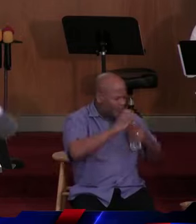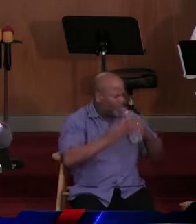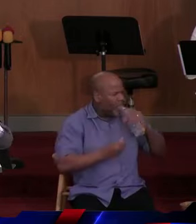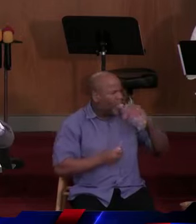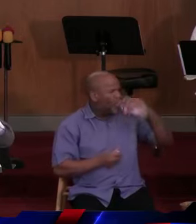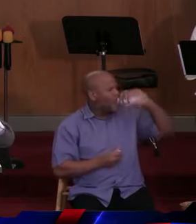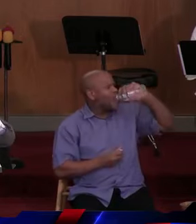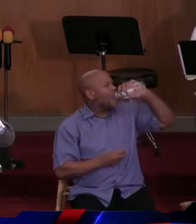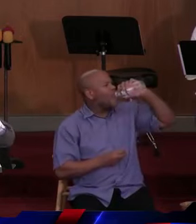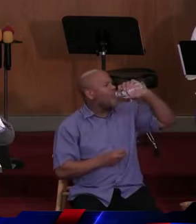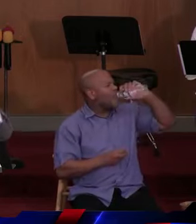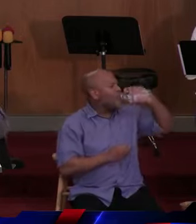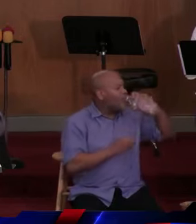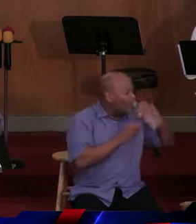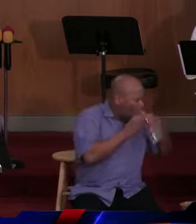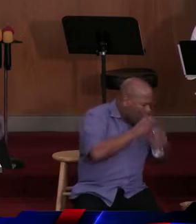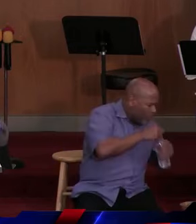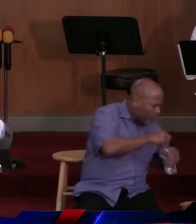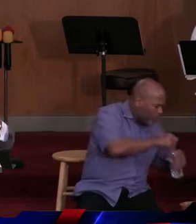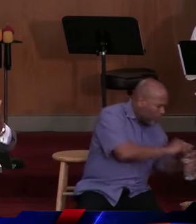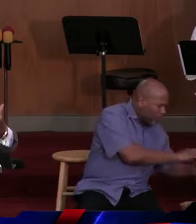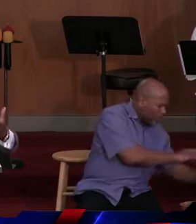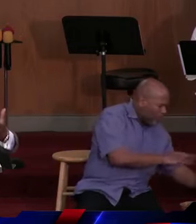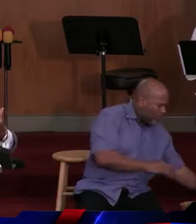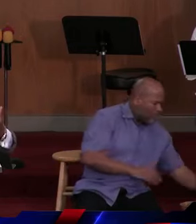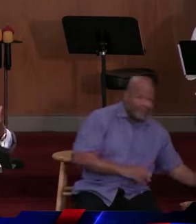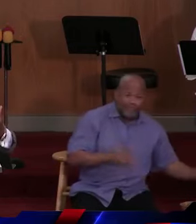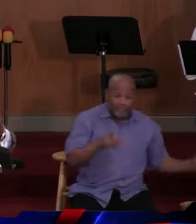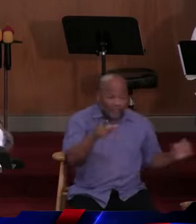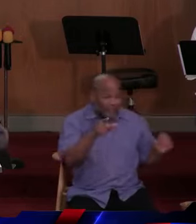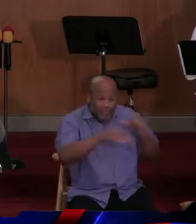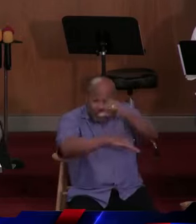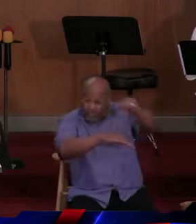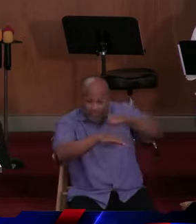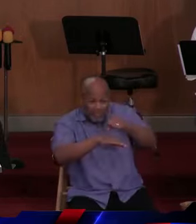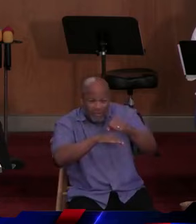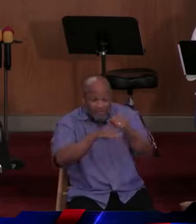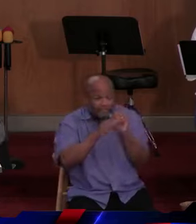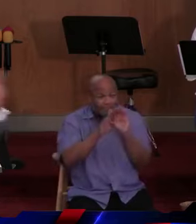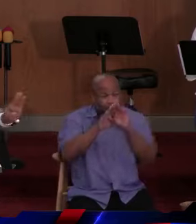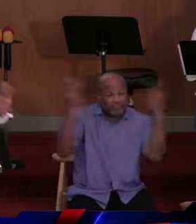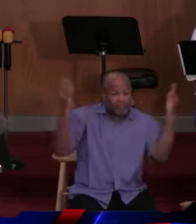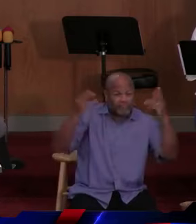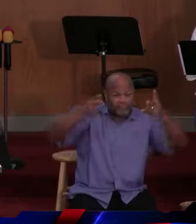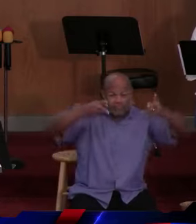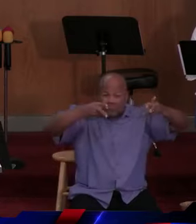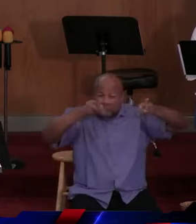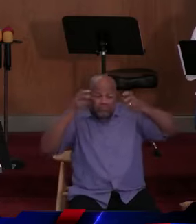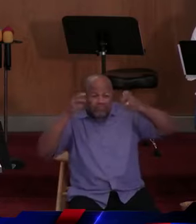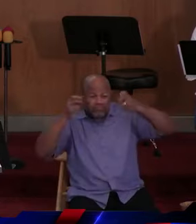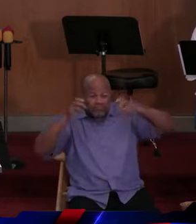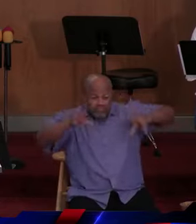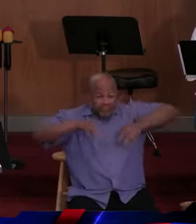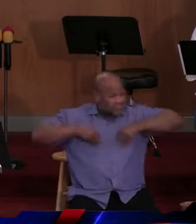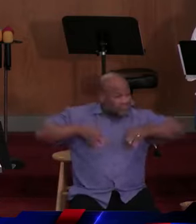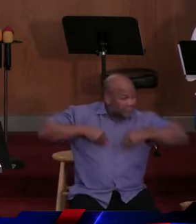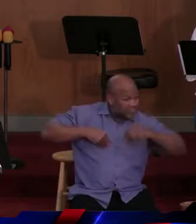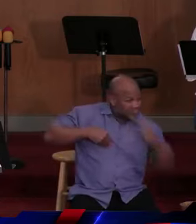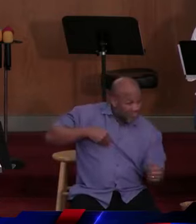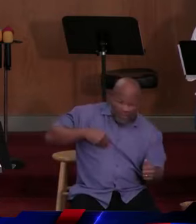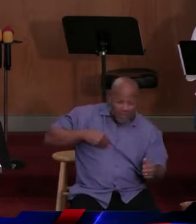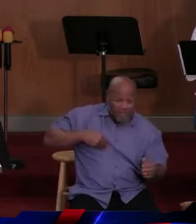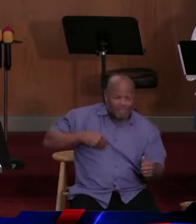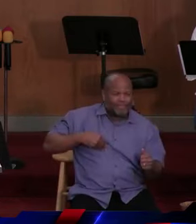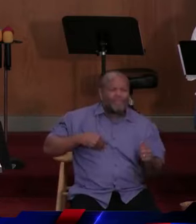to the anointing will move on. That's why David said, restore unto me the joy